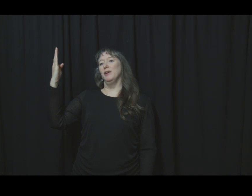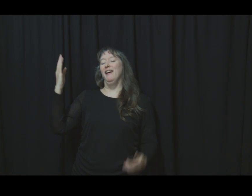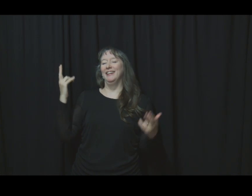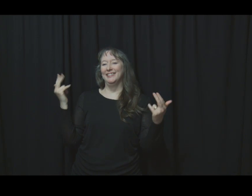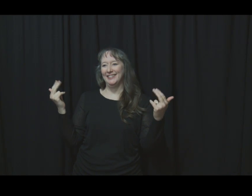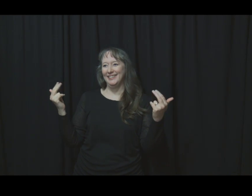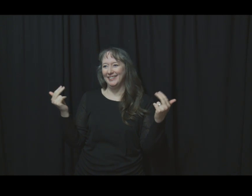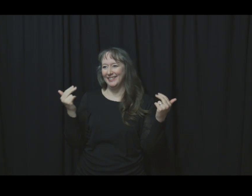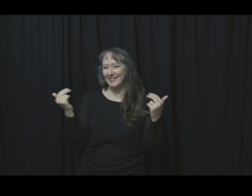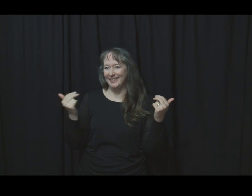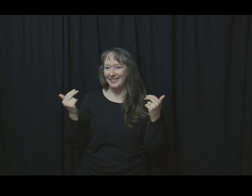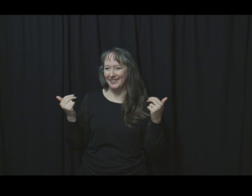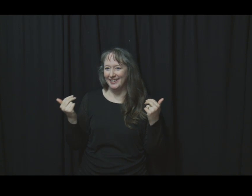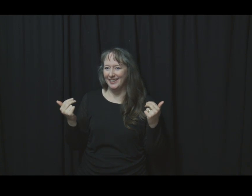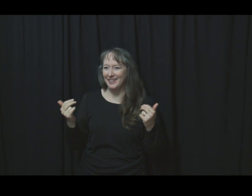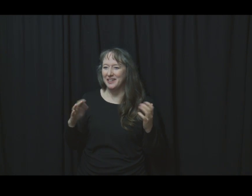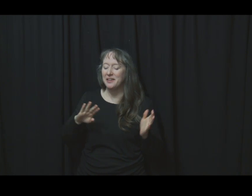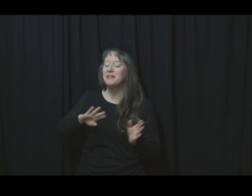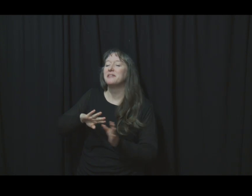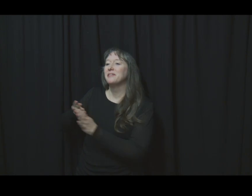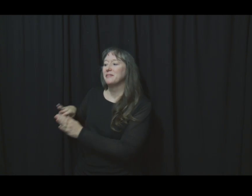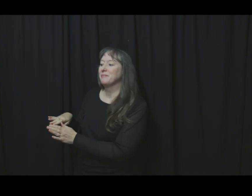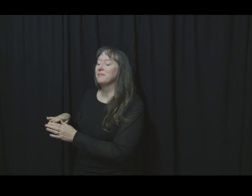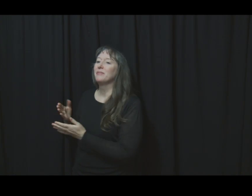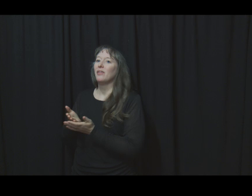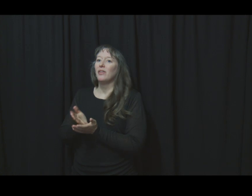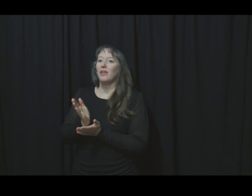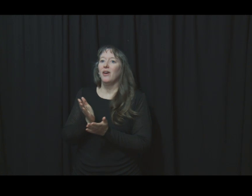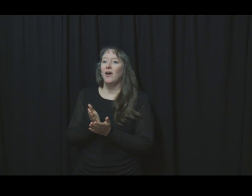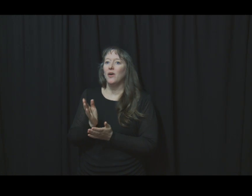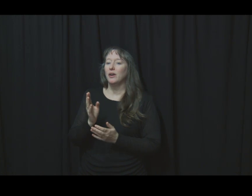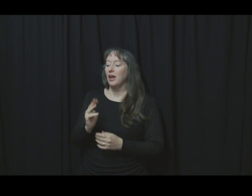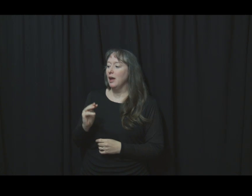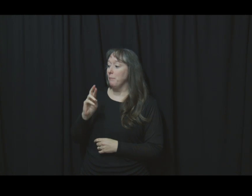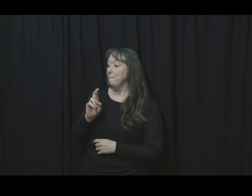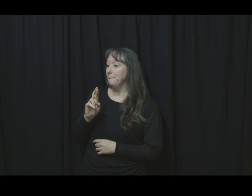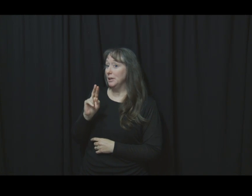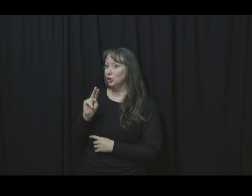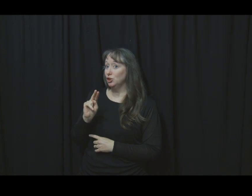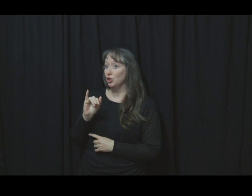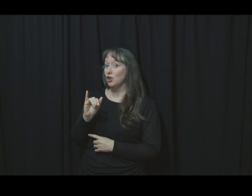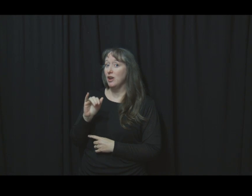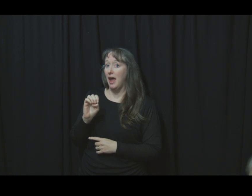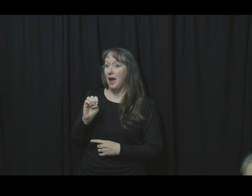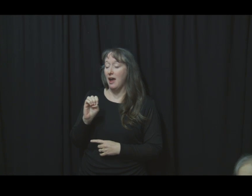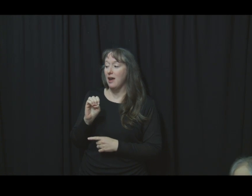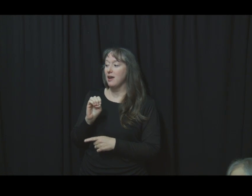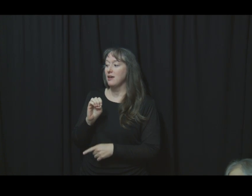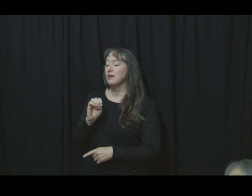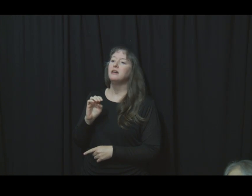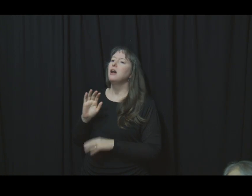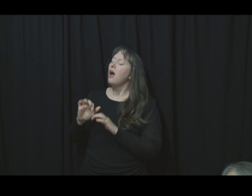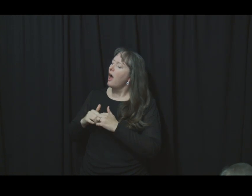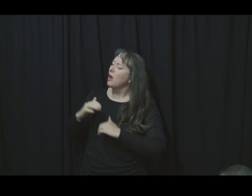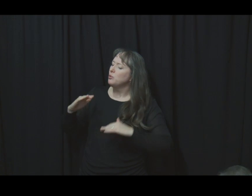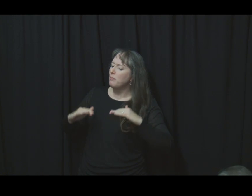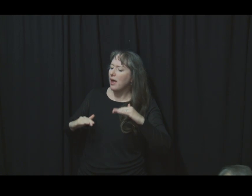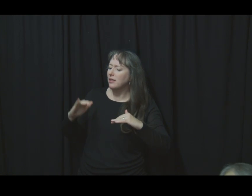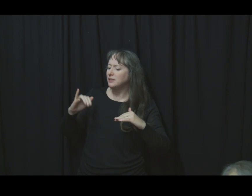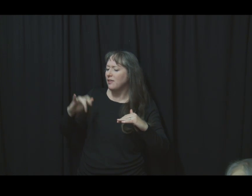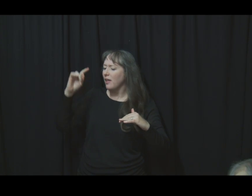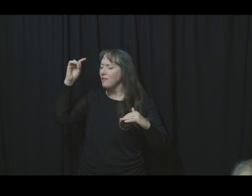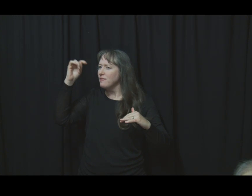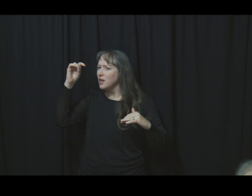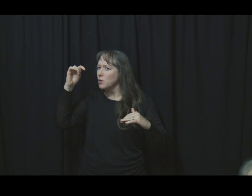All right. We're back to you, Mr. Nye. How do you balance the theory of evolution with the second law